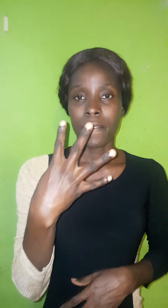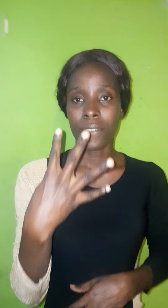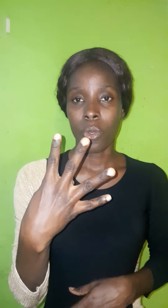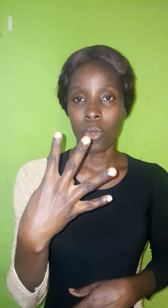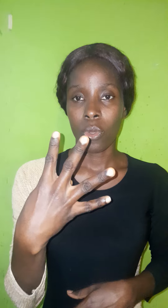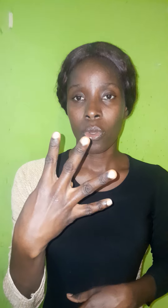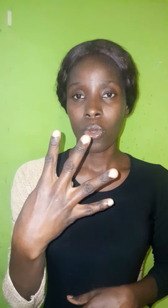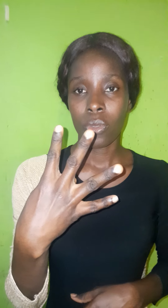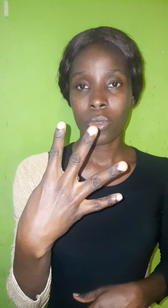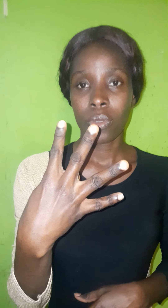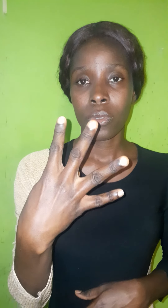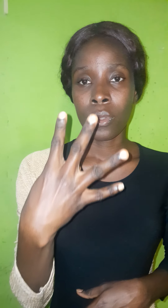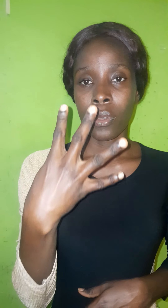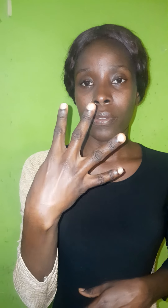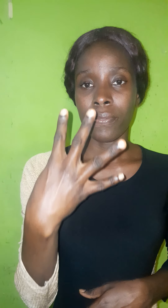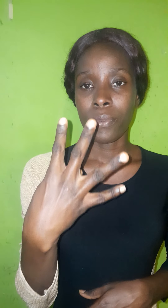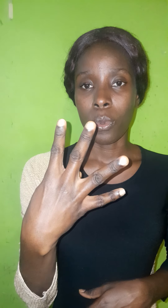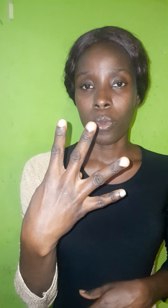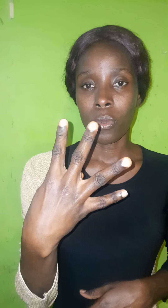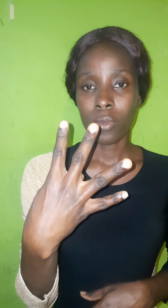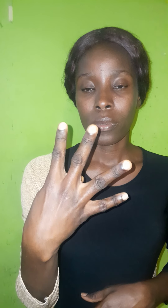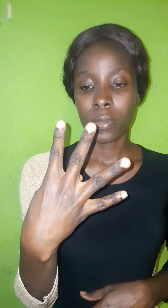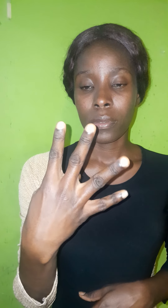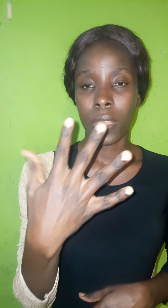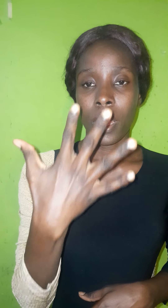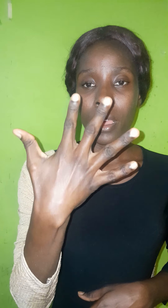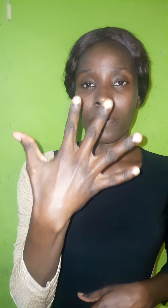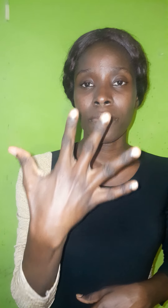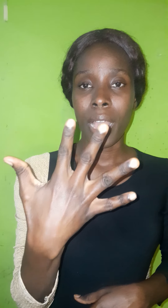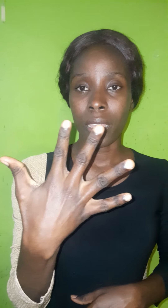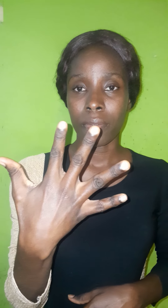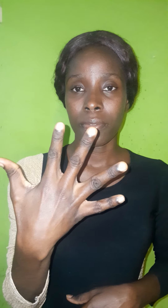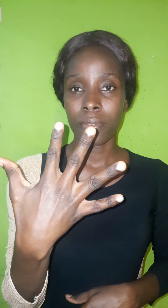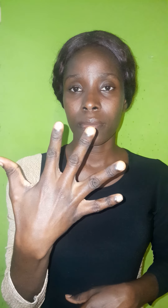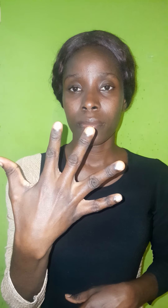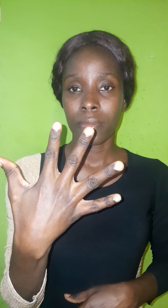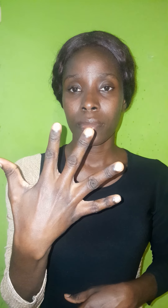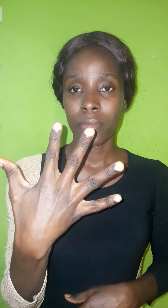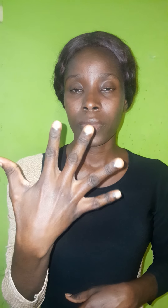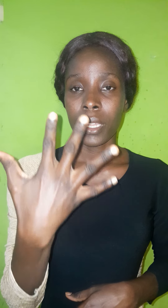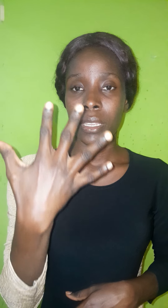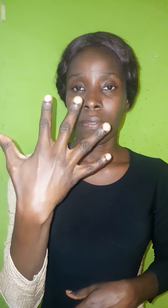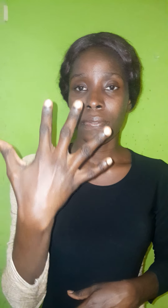4, 4, 5, 5,